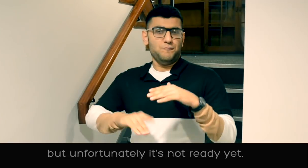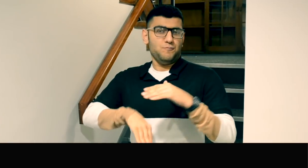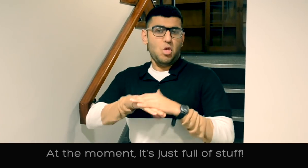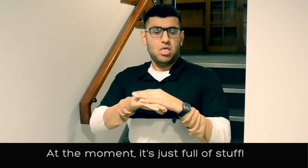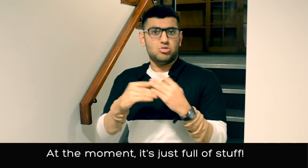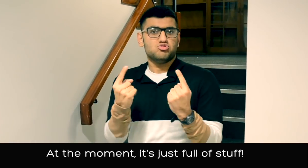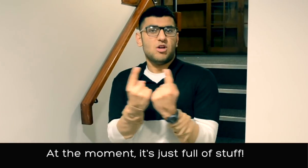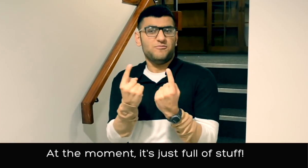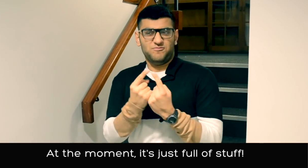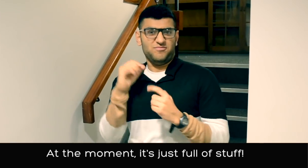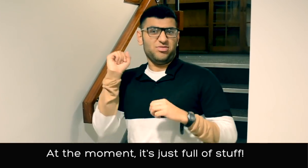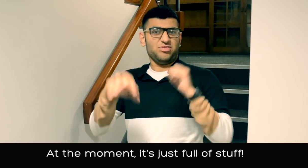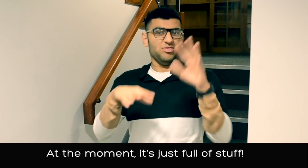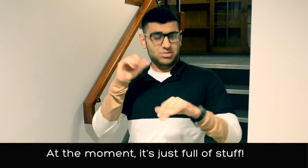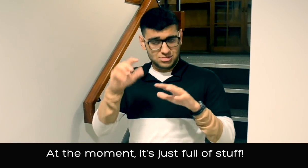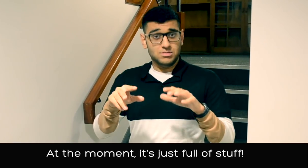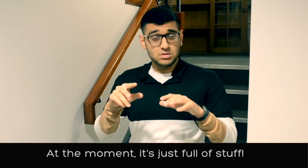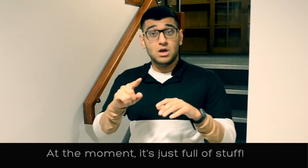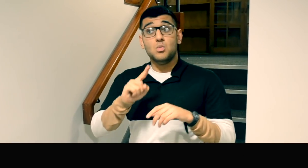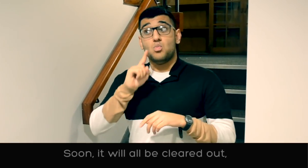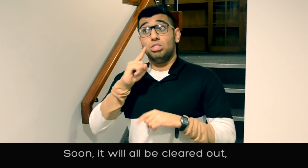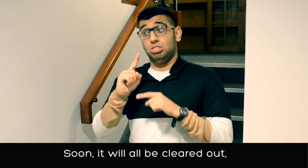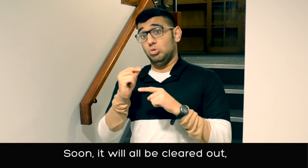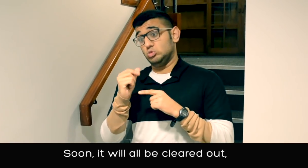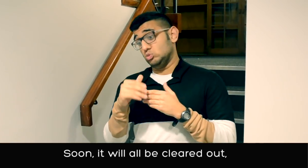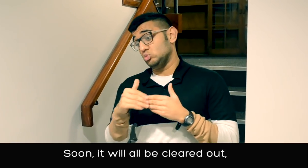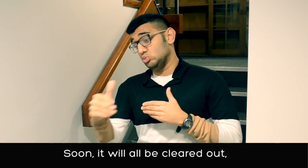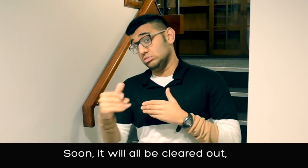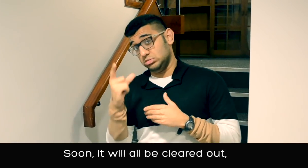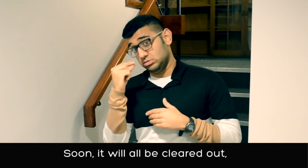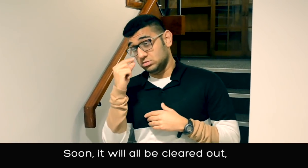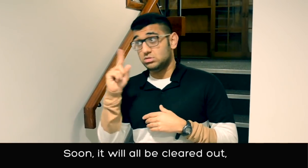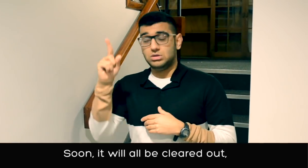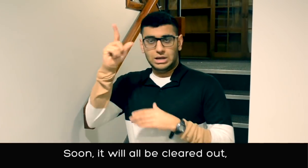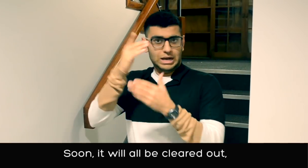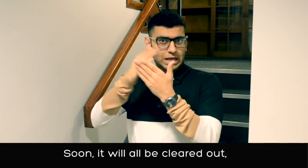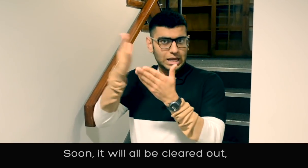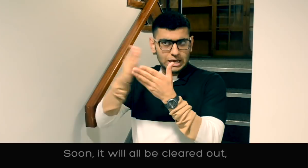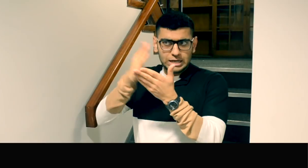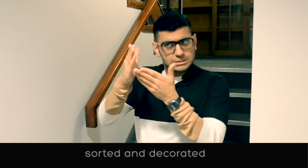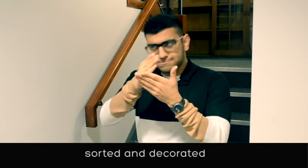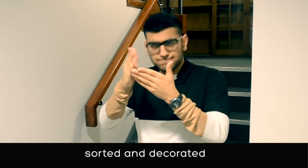At the moment it's just full of stuff. Soon it'll all be cleared out, sorted and decorated.